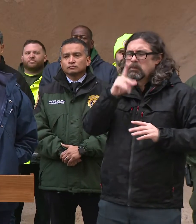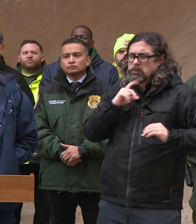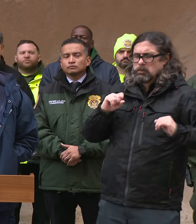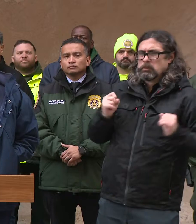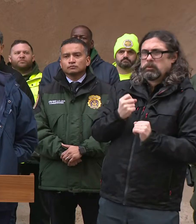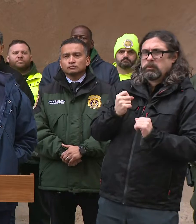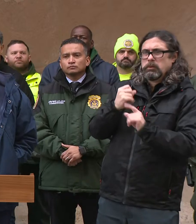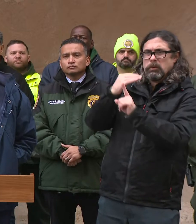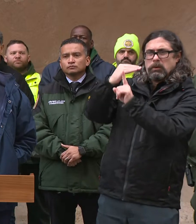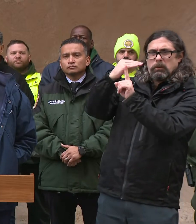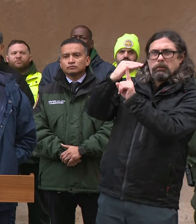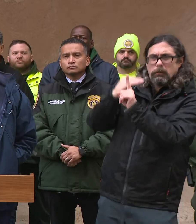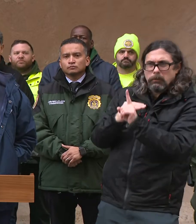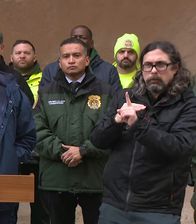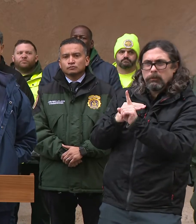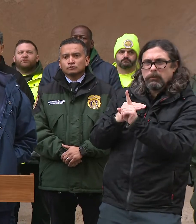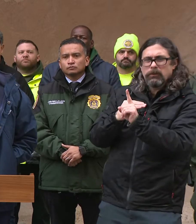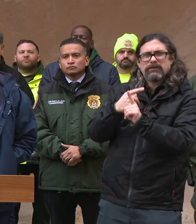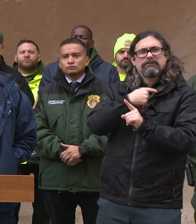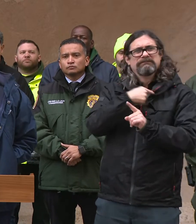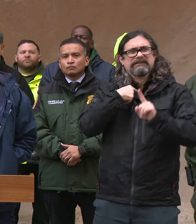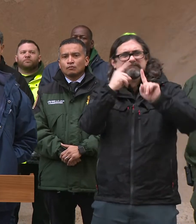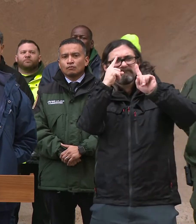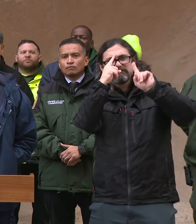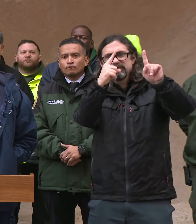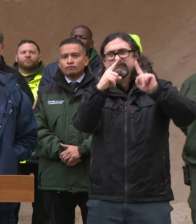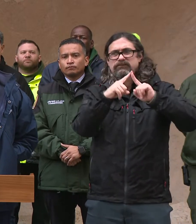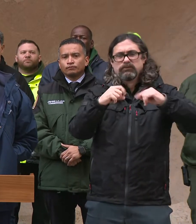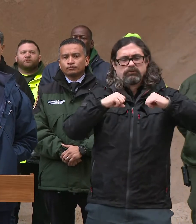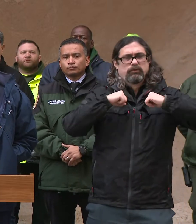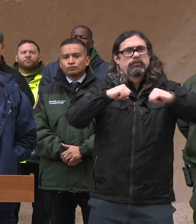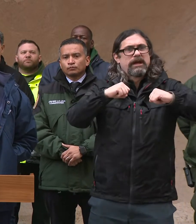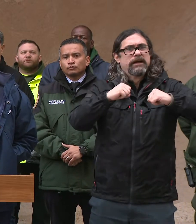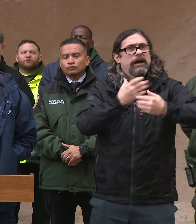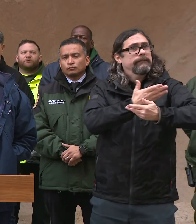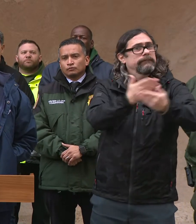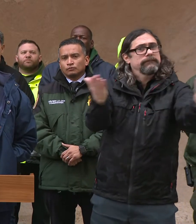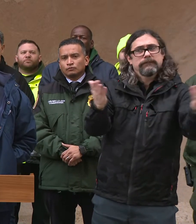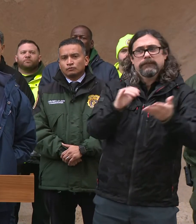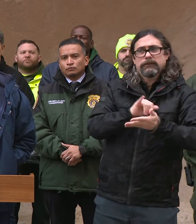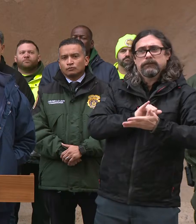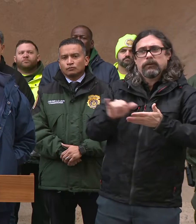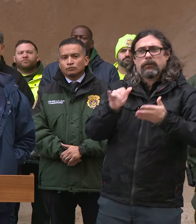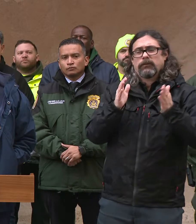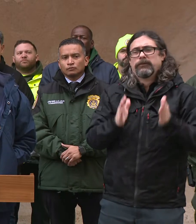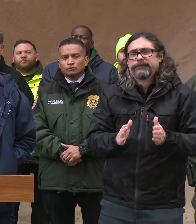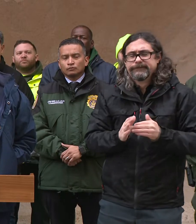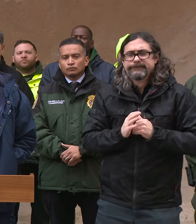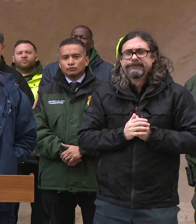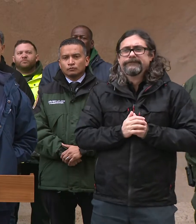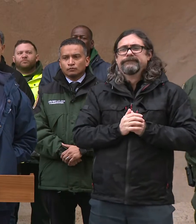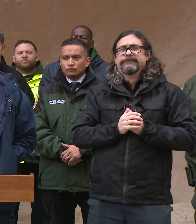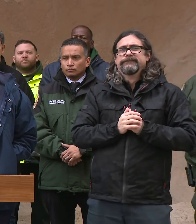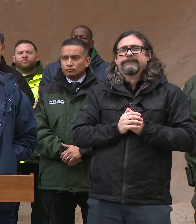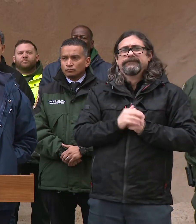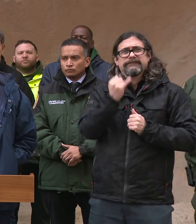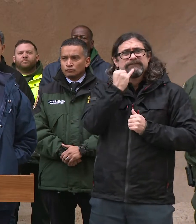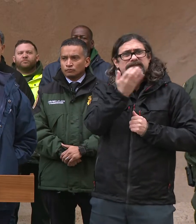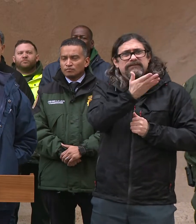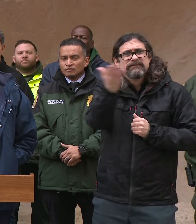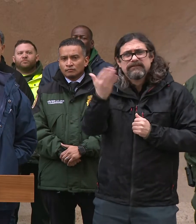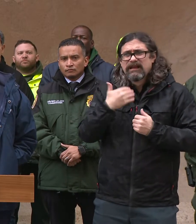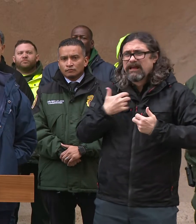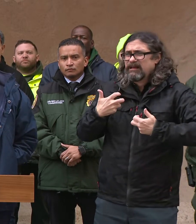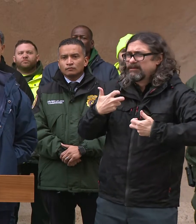New Yorkers. We're asking New Yorkers to call 311 if they need assistance for heating or pipe freezing. We have a